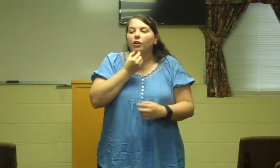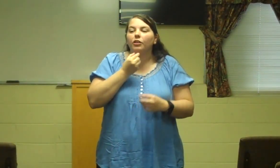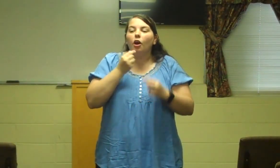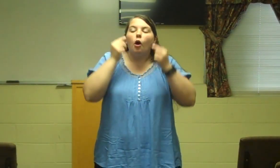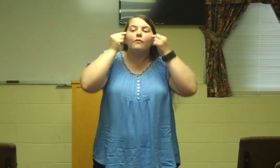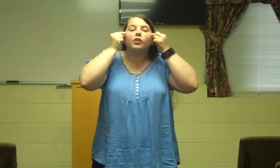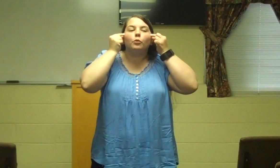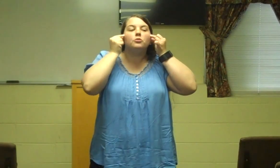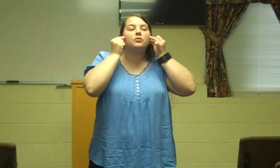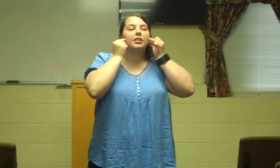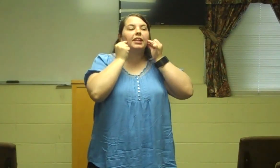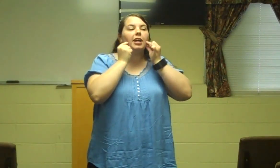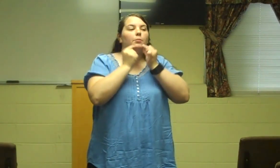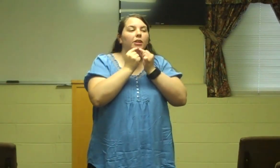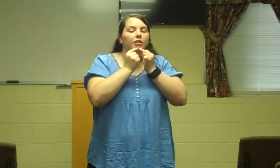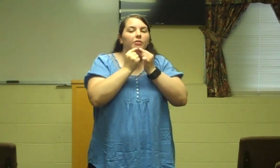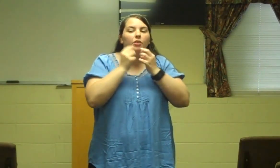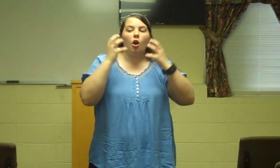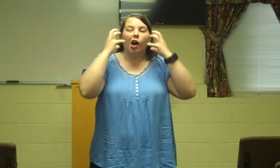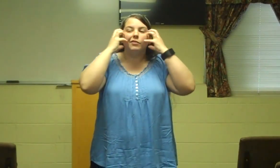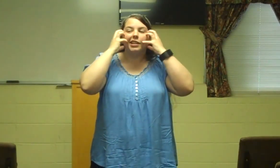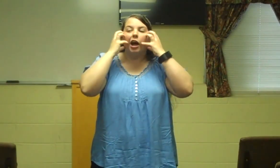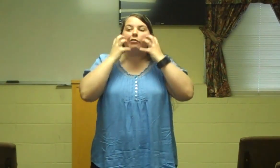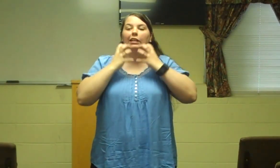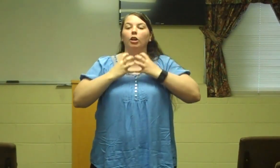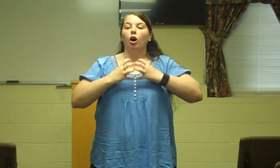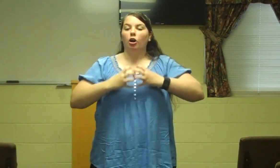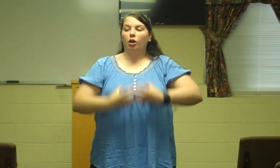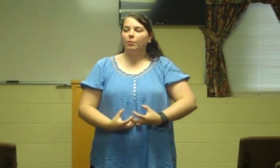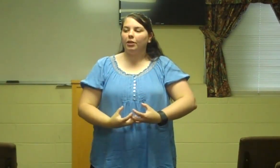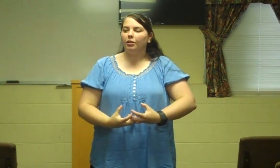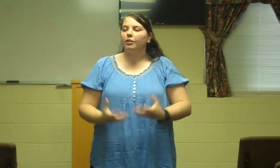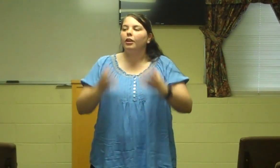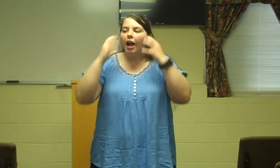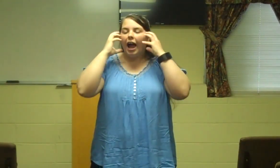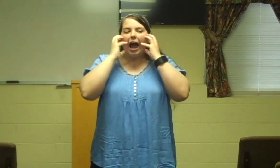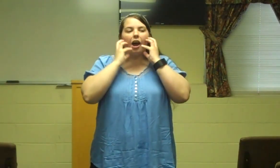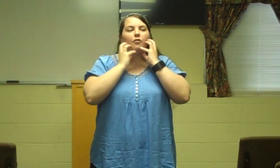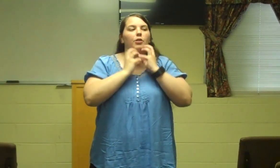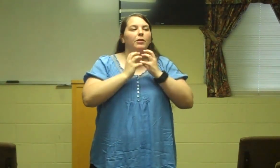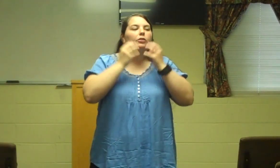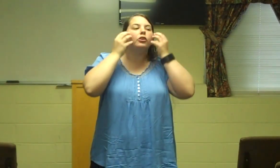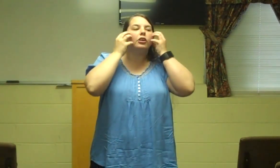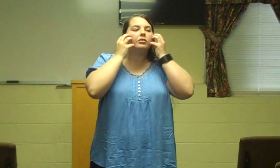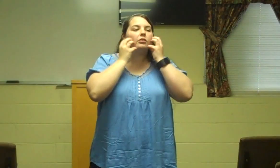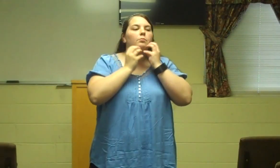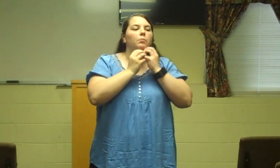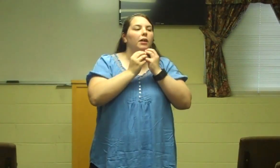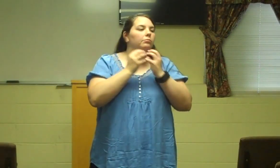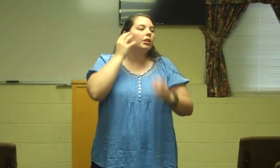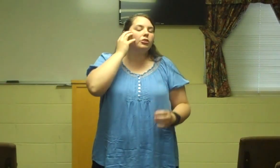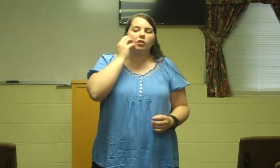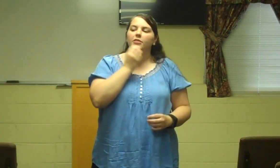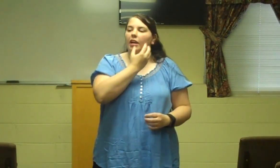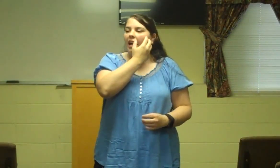beard, or if it's like one of those thin line beards, or if it's like a really long beard. However the beard looks, but just